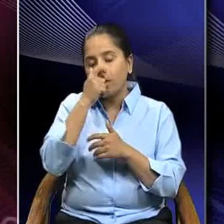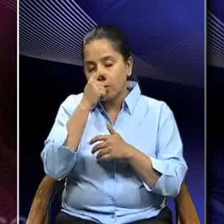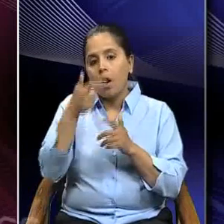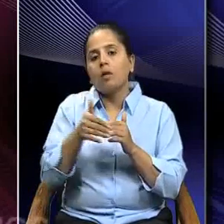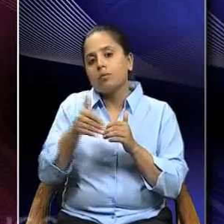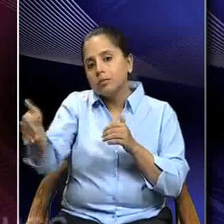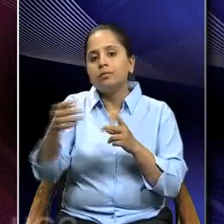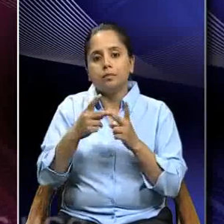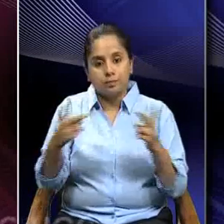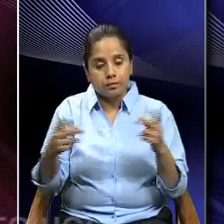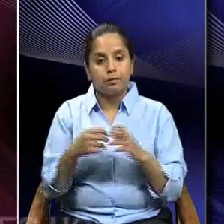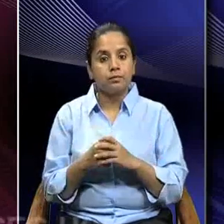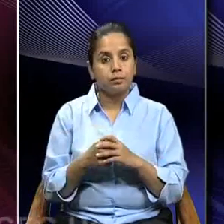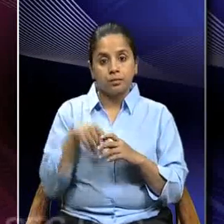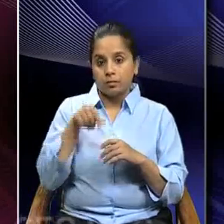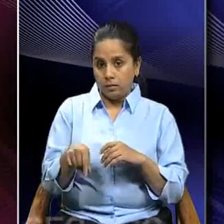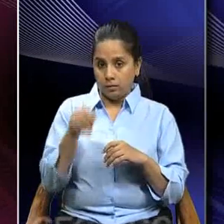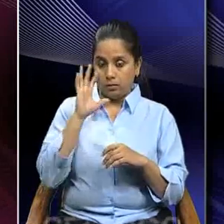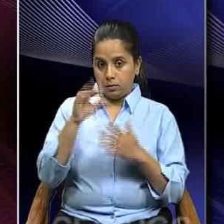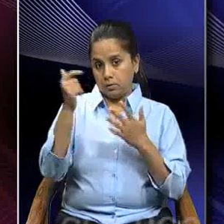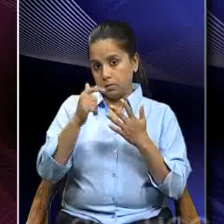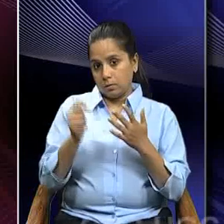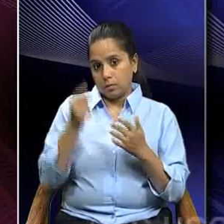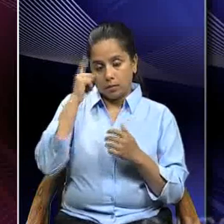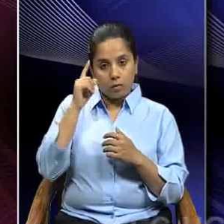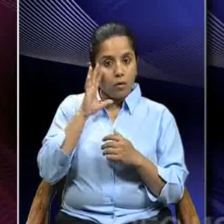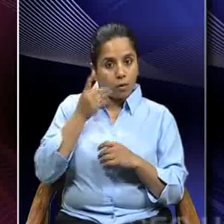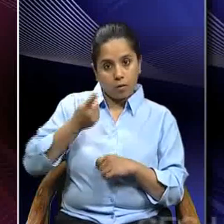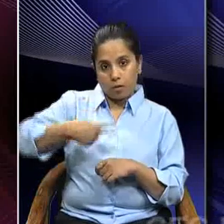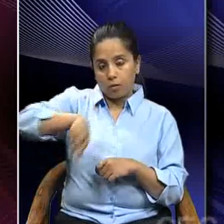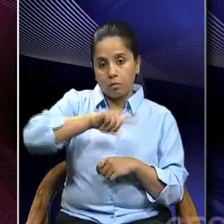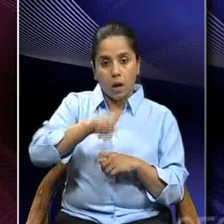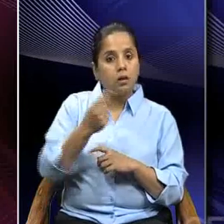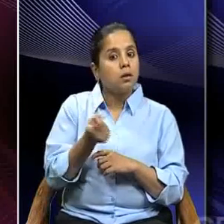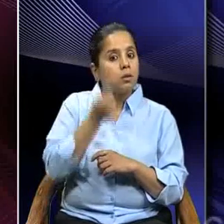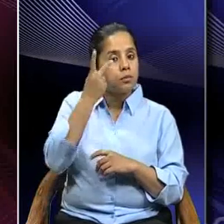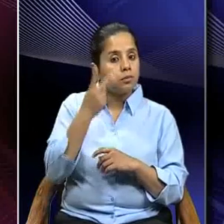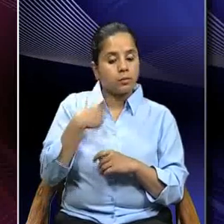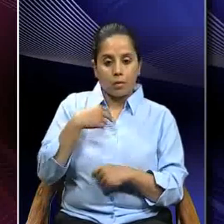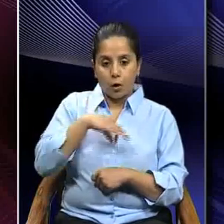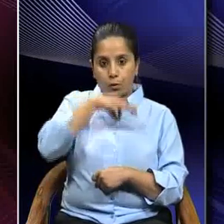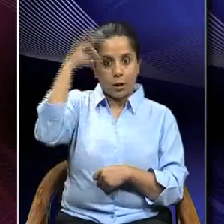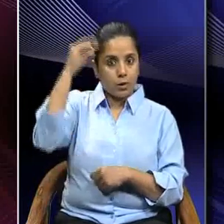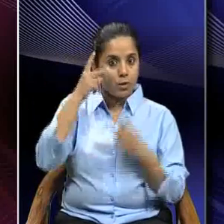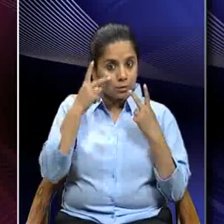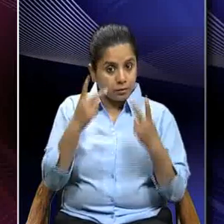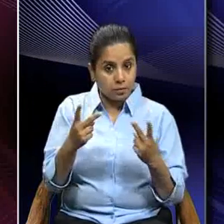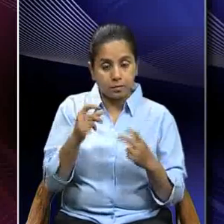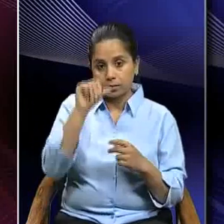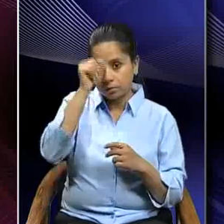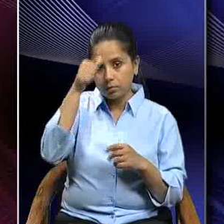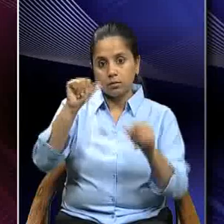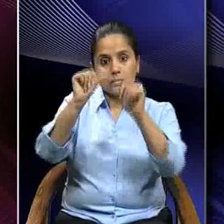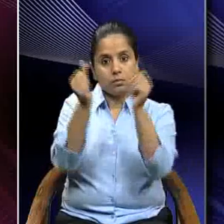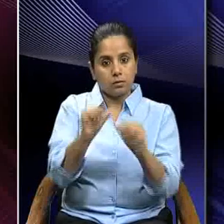where this implication is very much important for us to understand the spiritual side of the Indian model